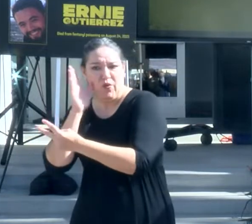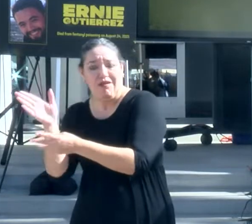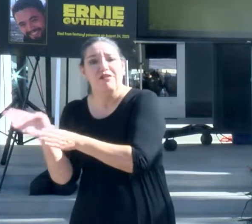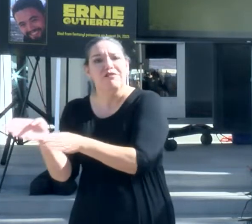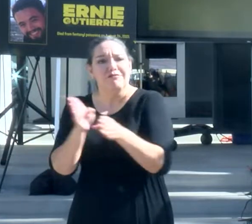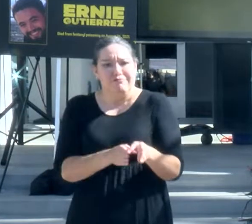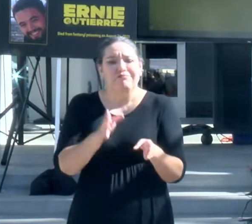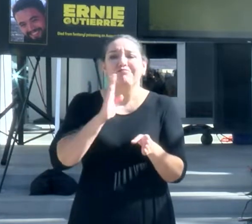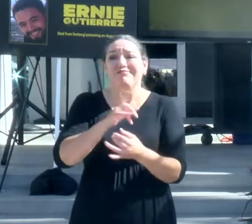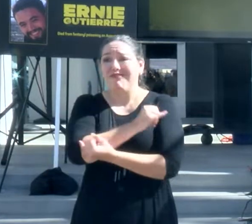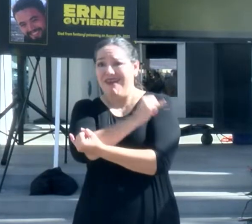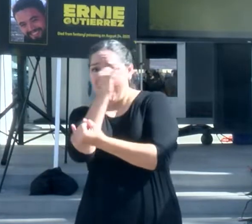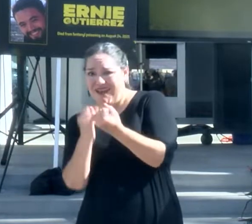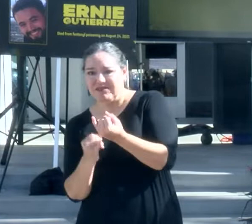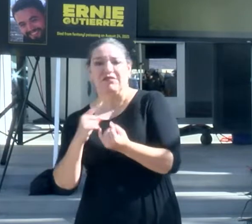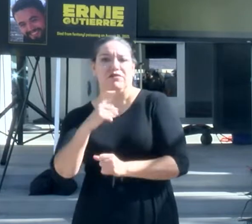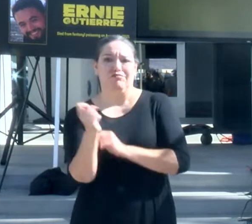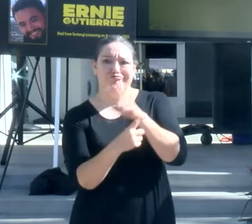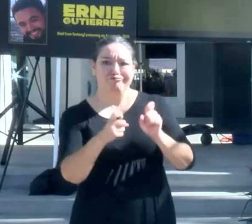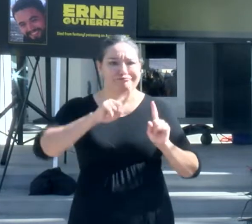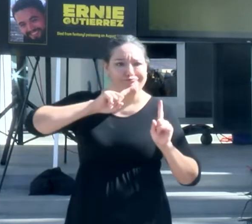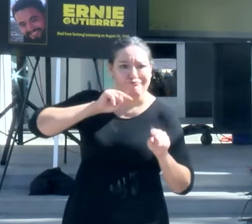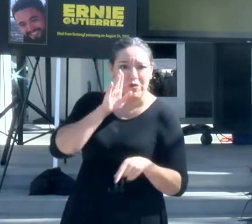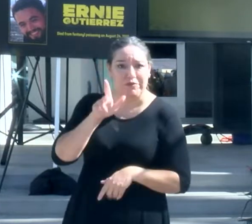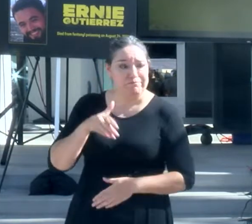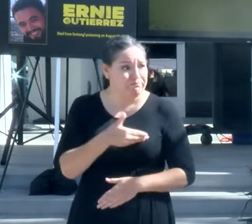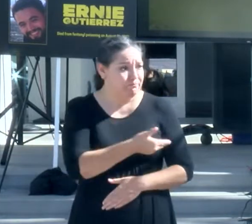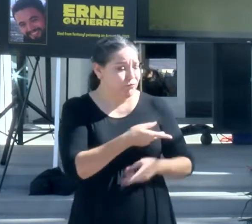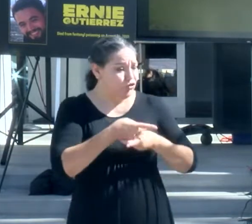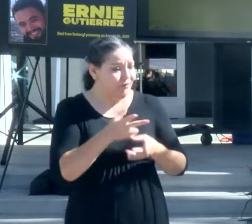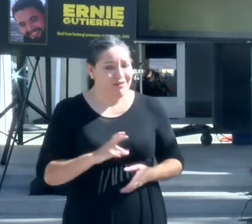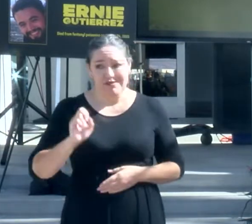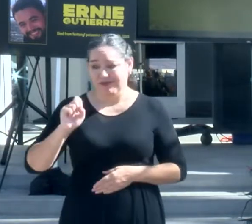awareness campaign at the end of the news conference. Supervisor Spiegel.